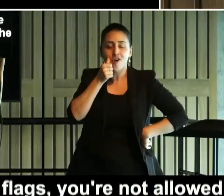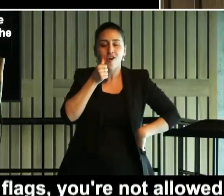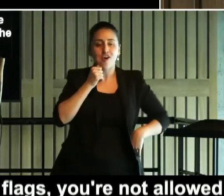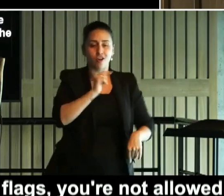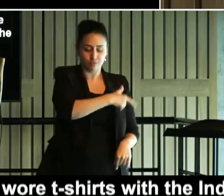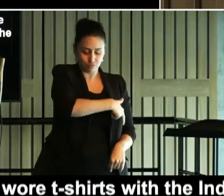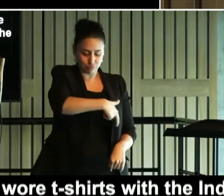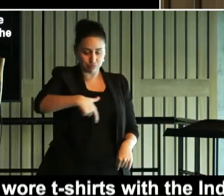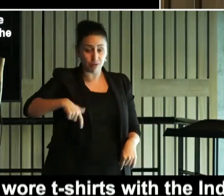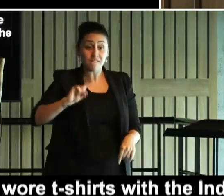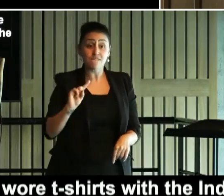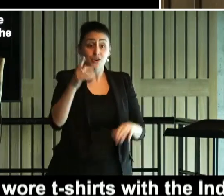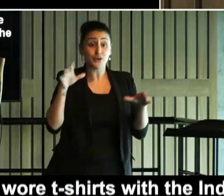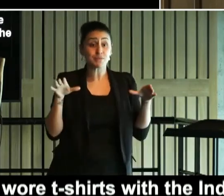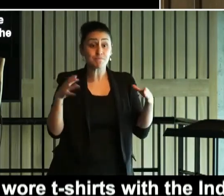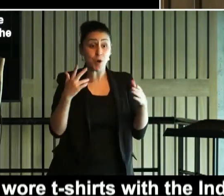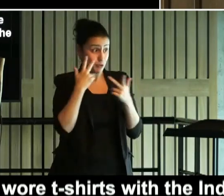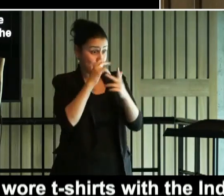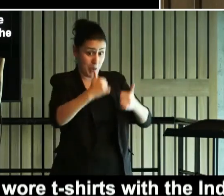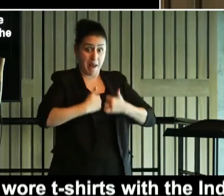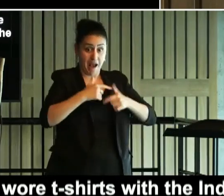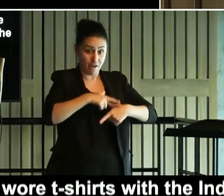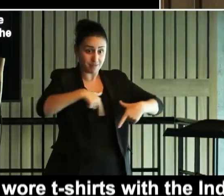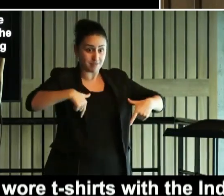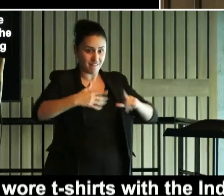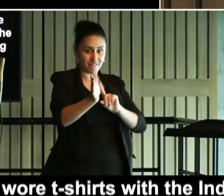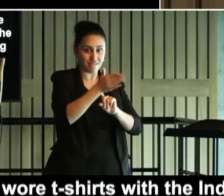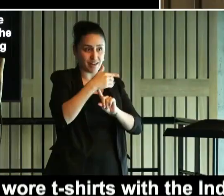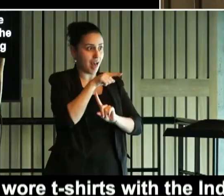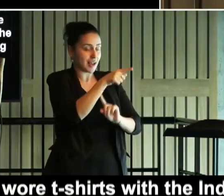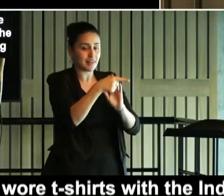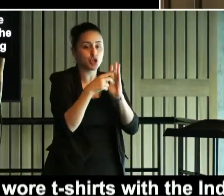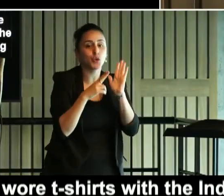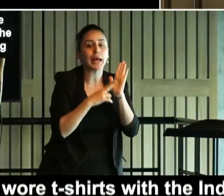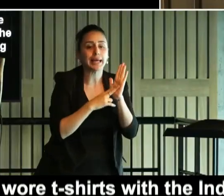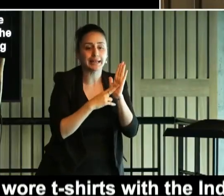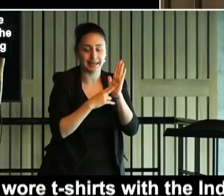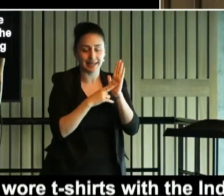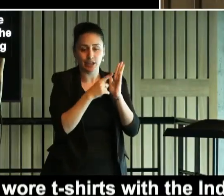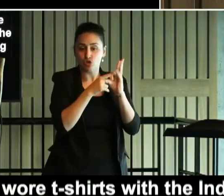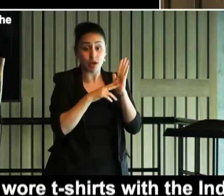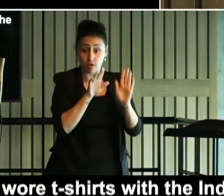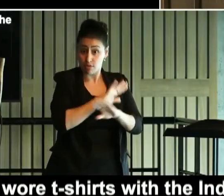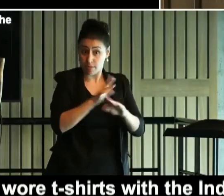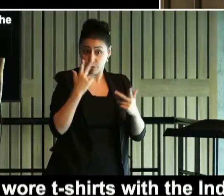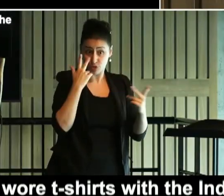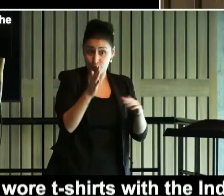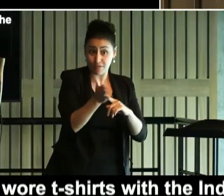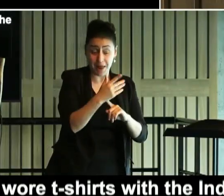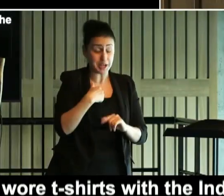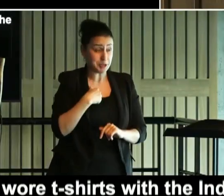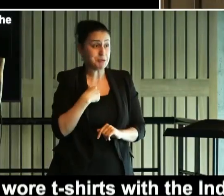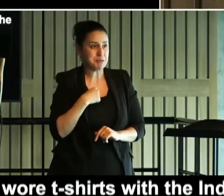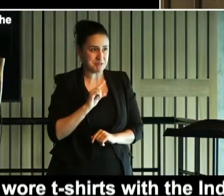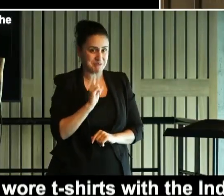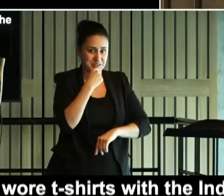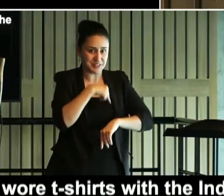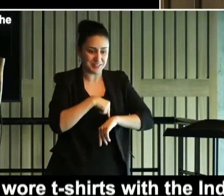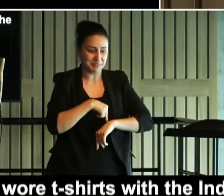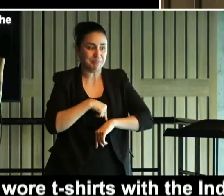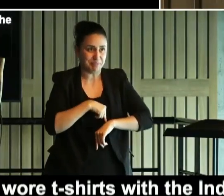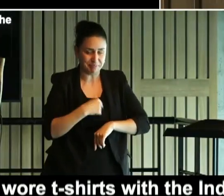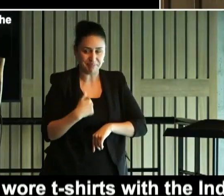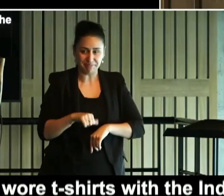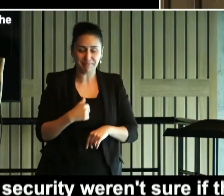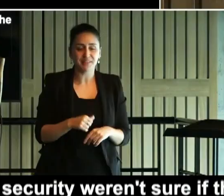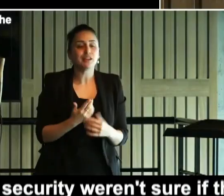first mob to get out there and show our flag at the United Nations in a way that's not supposed to be done. So I think it's taken little opportunities like that. If